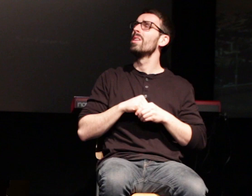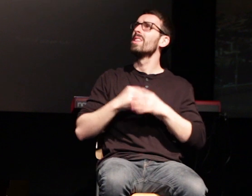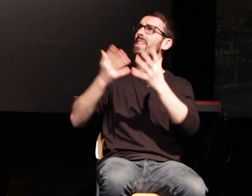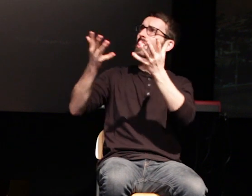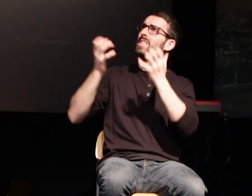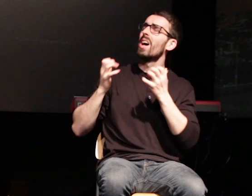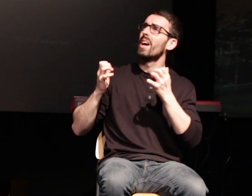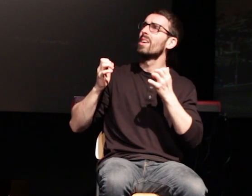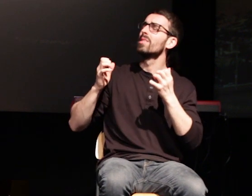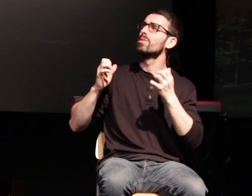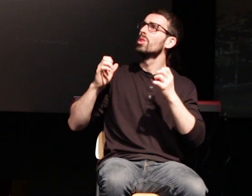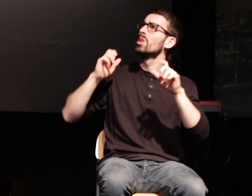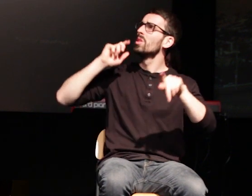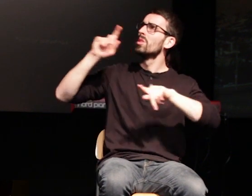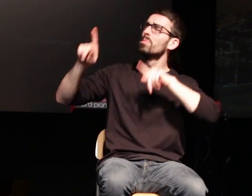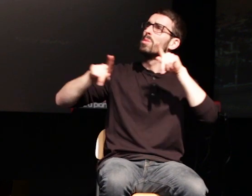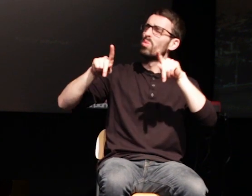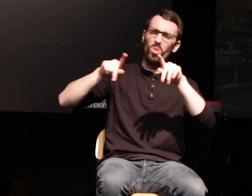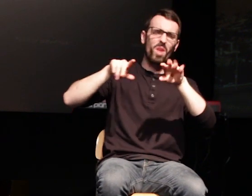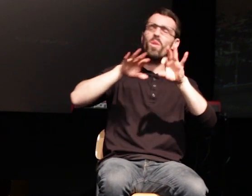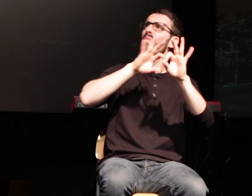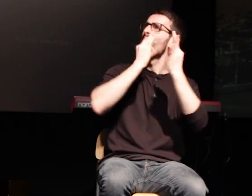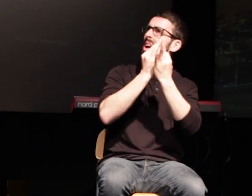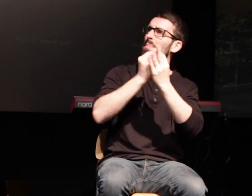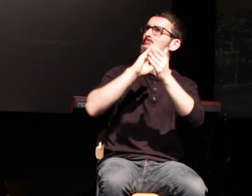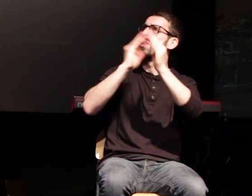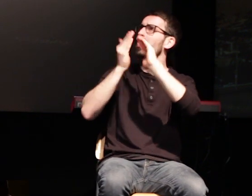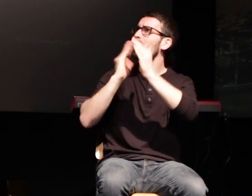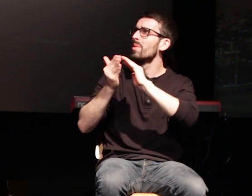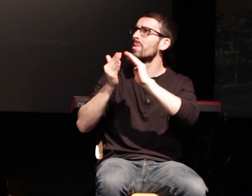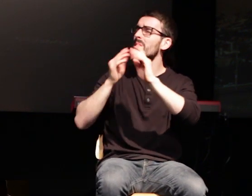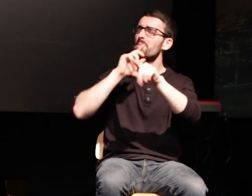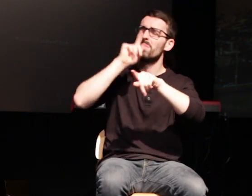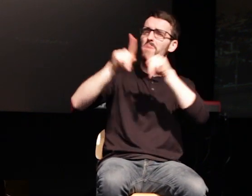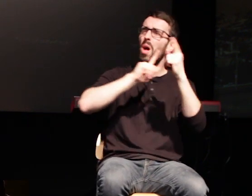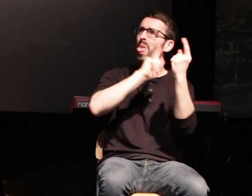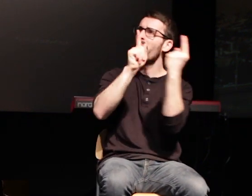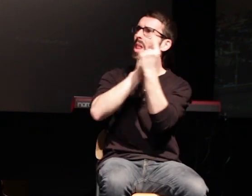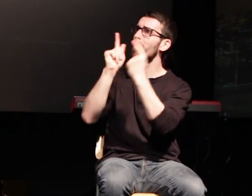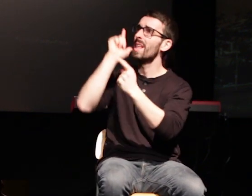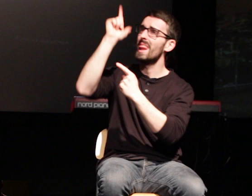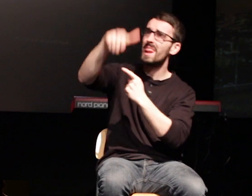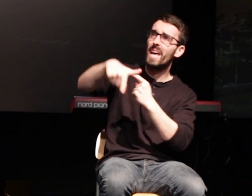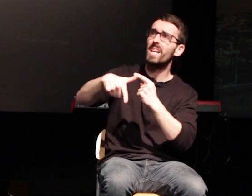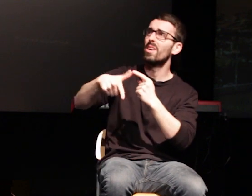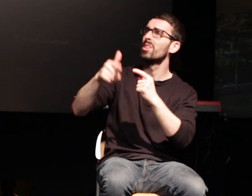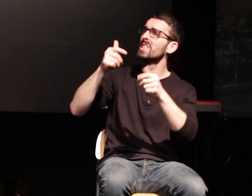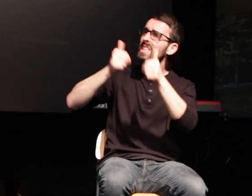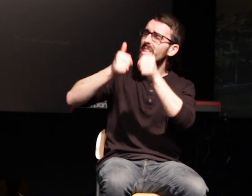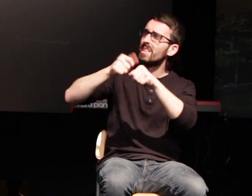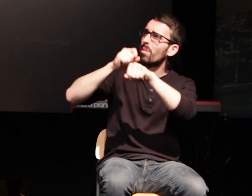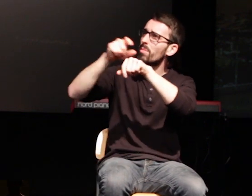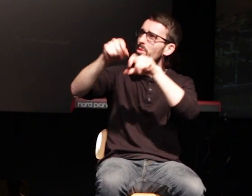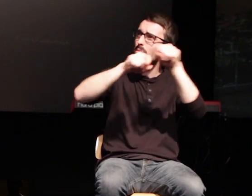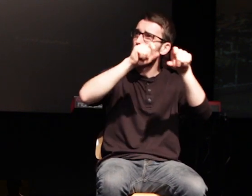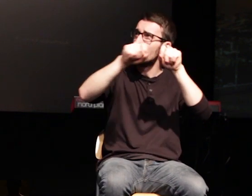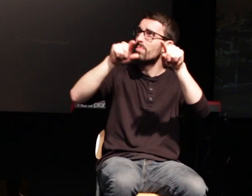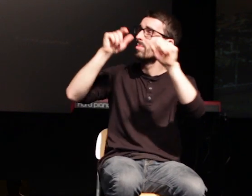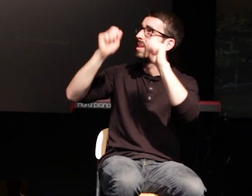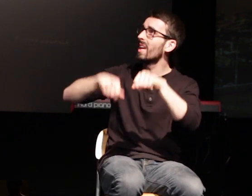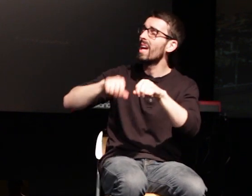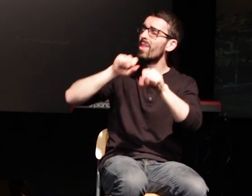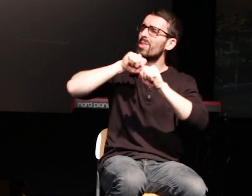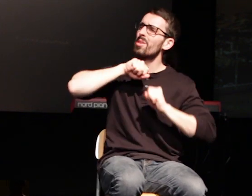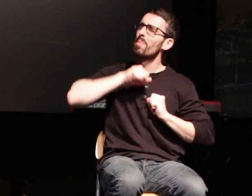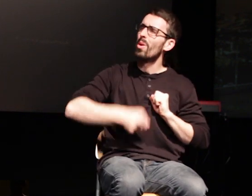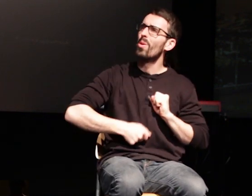context, those in their families or communities, those that they meet on the street, those that they'll see later today, those that they can text, those where there's brokenness.